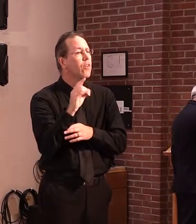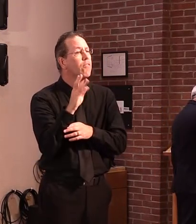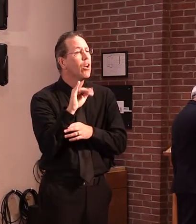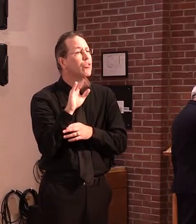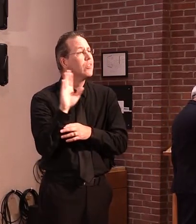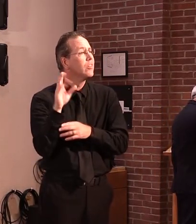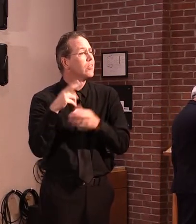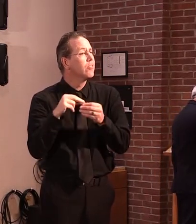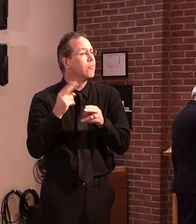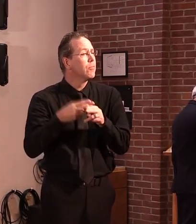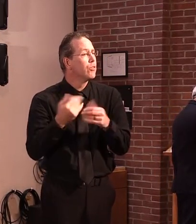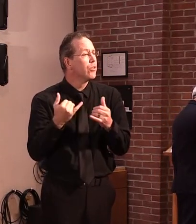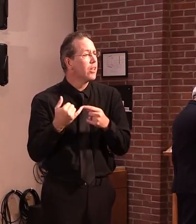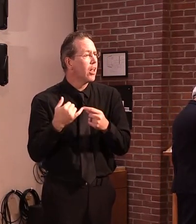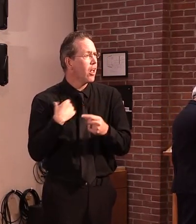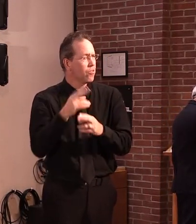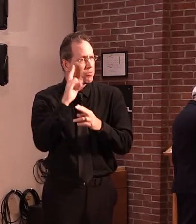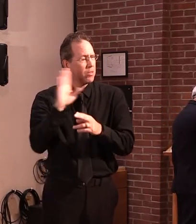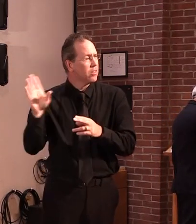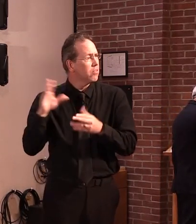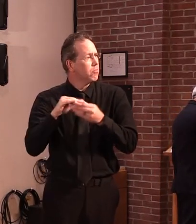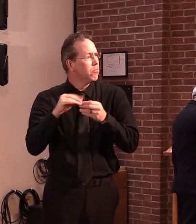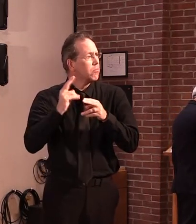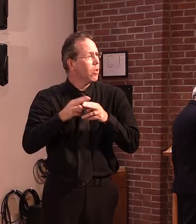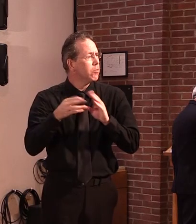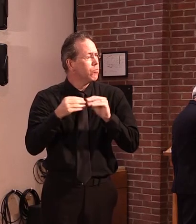be respected regarding the